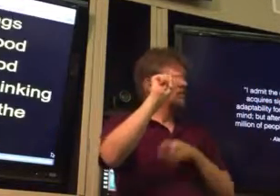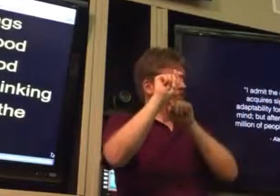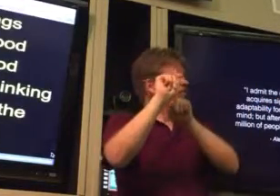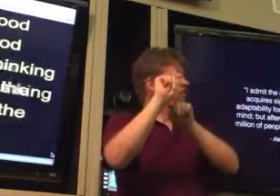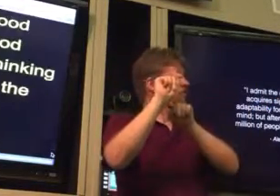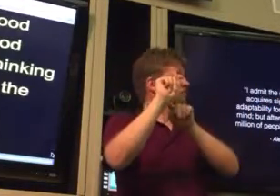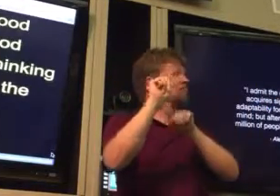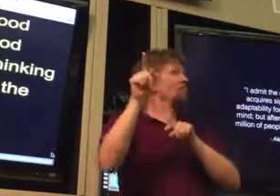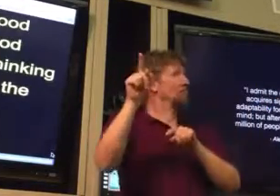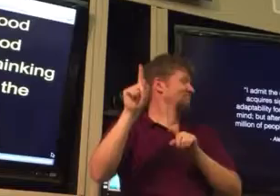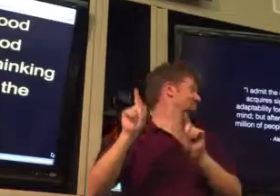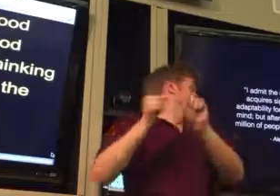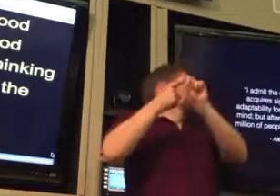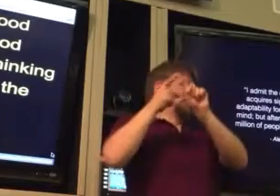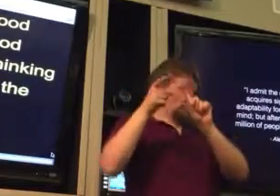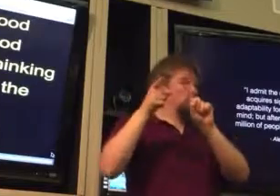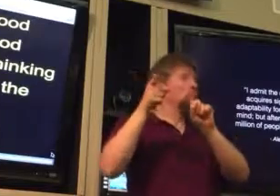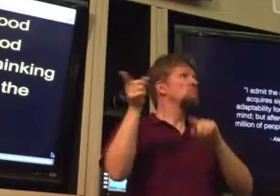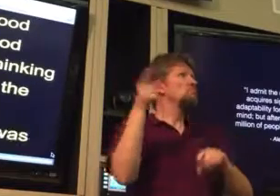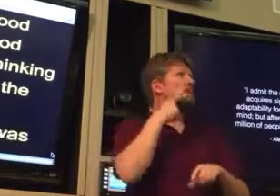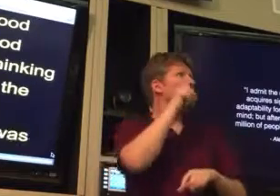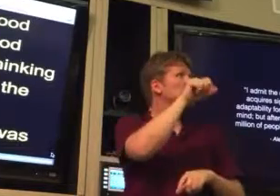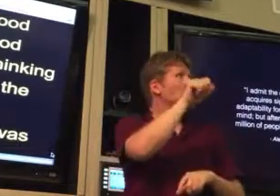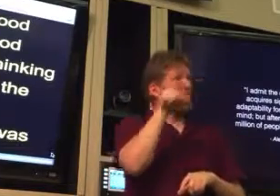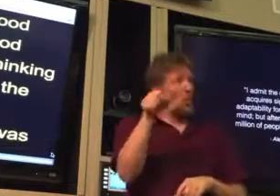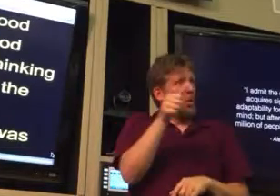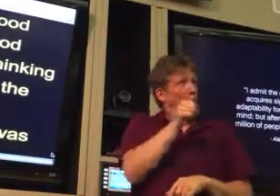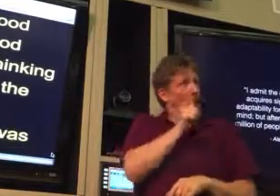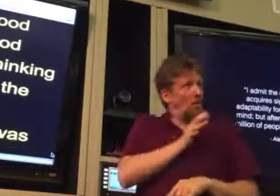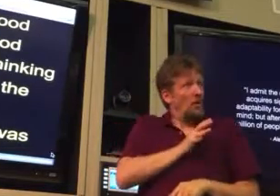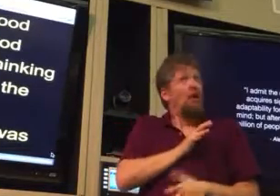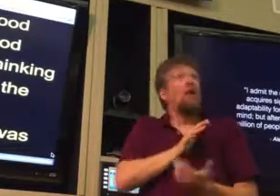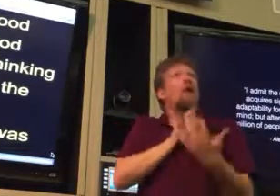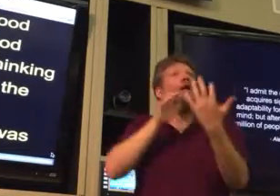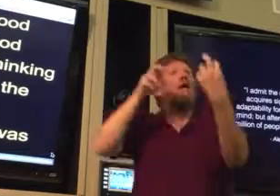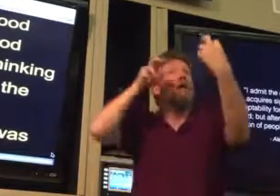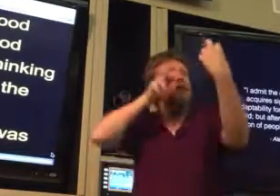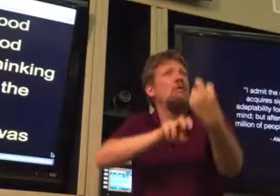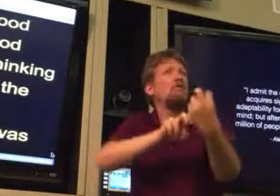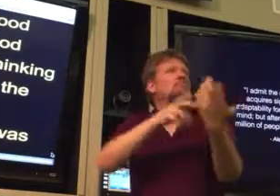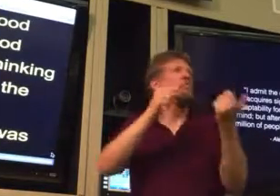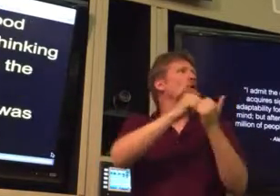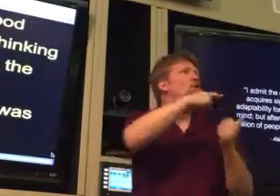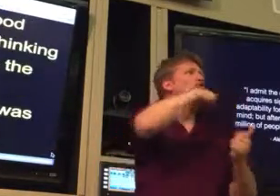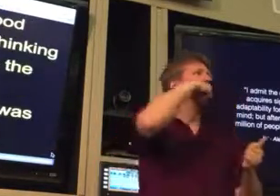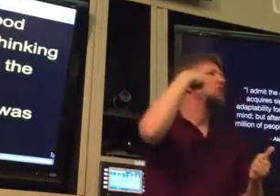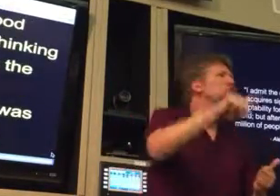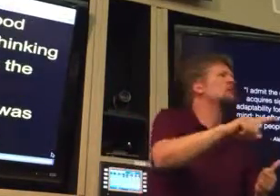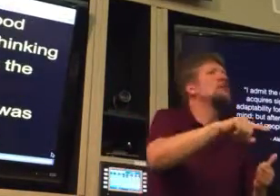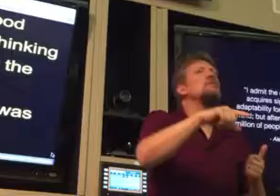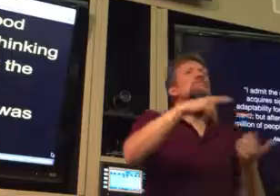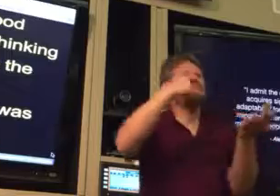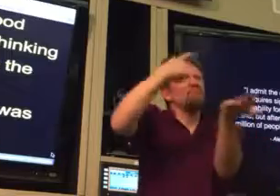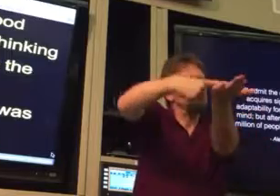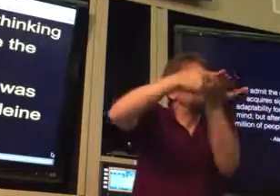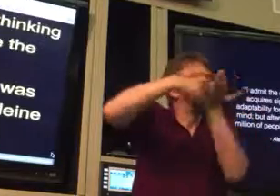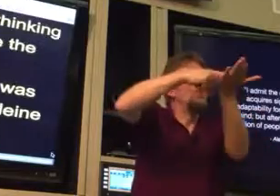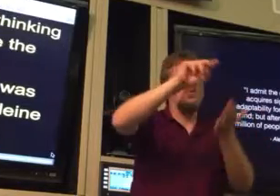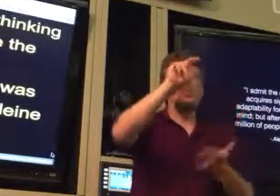Madeleine Albright. Madeleine Albright. She was the first female Secretary of State, and she